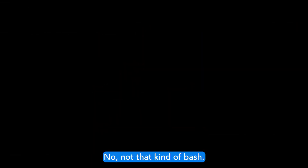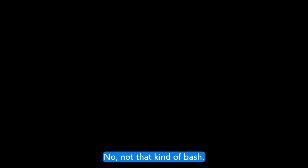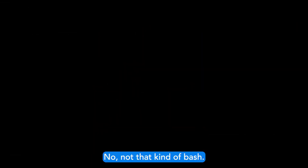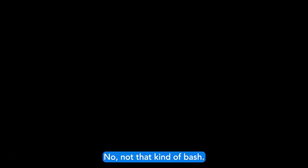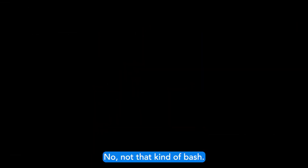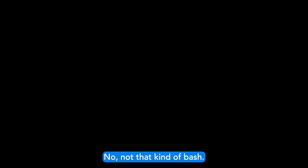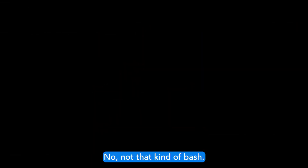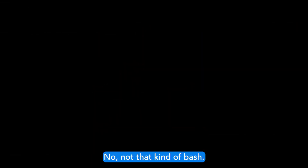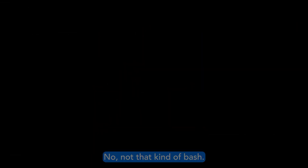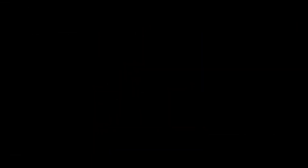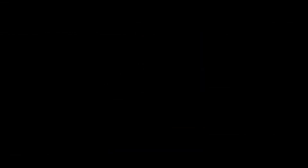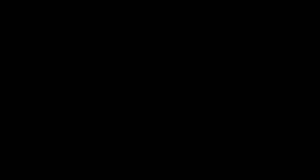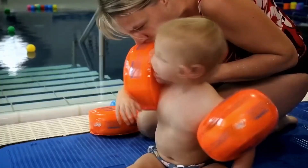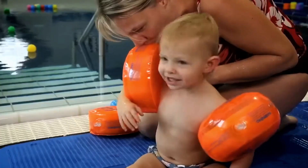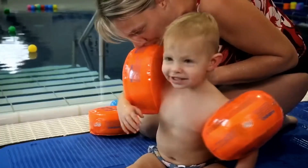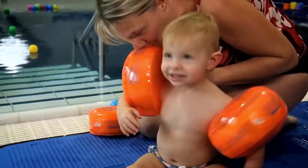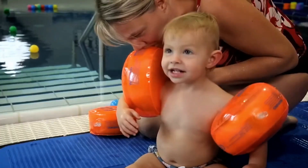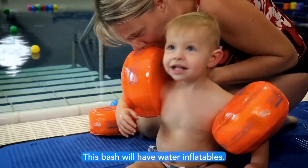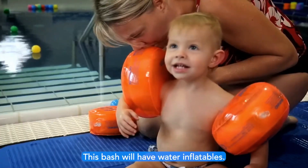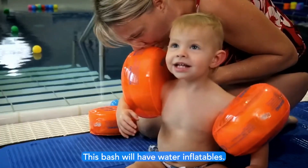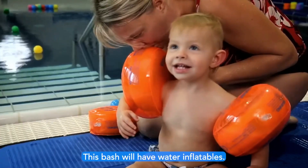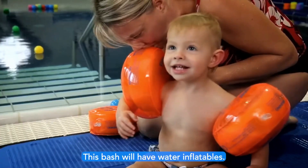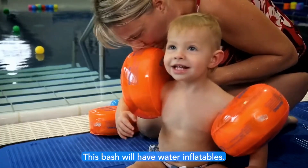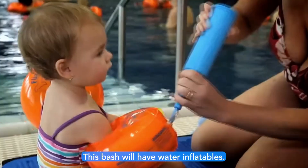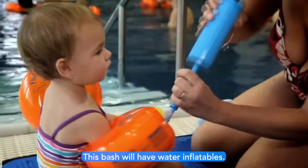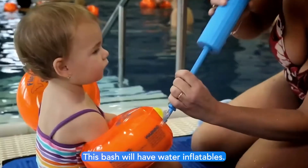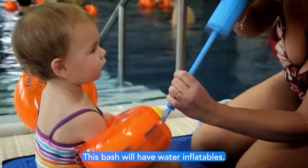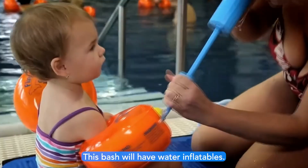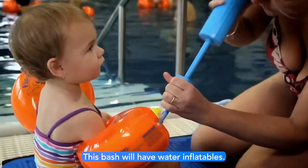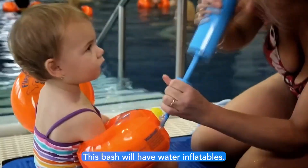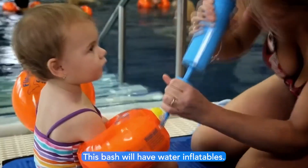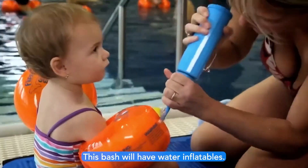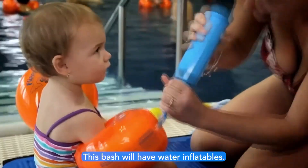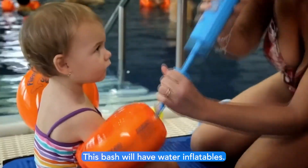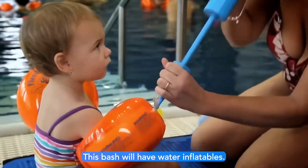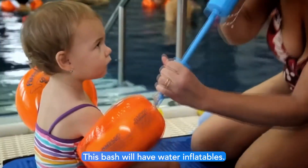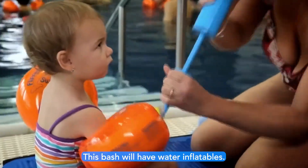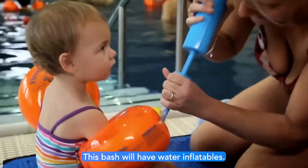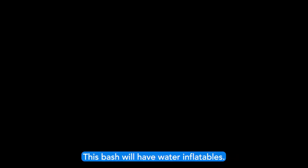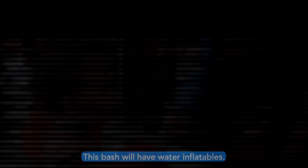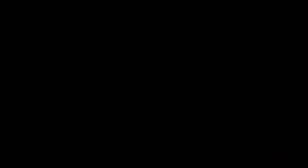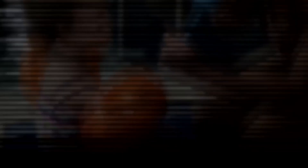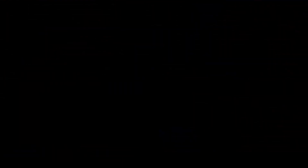No, not that kind of bash. This bash will have water inflatables.